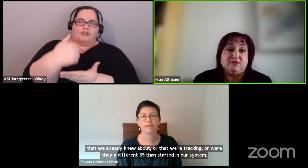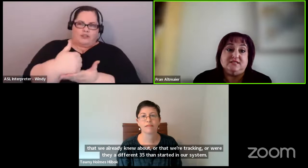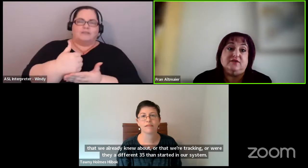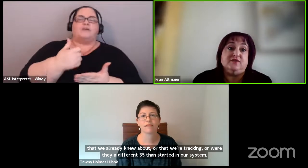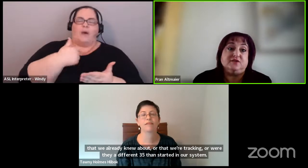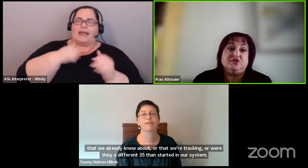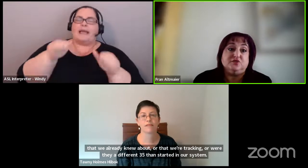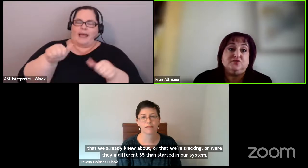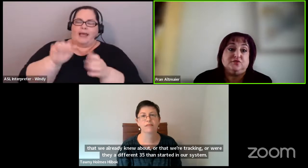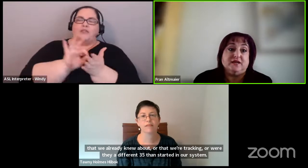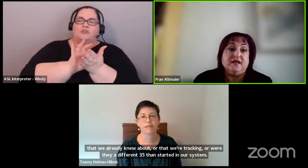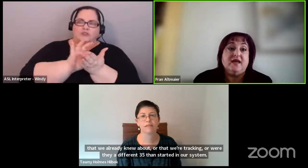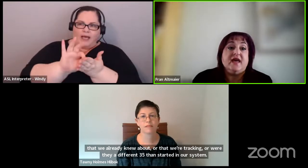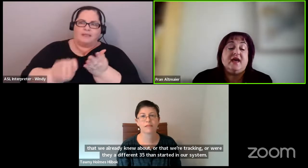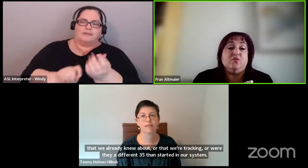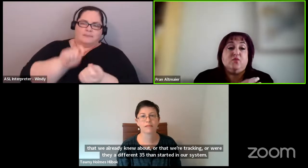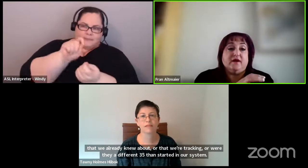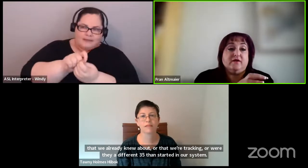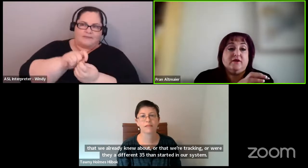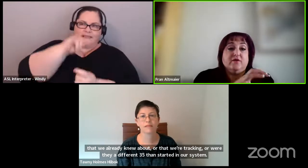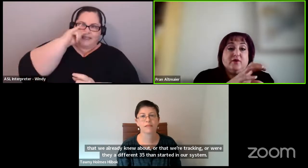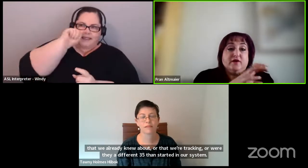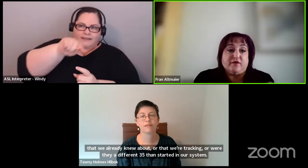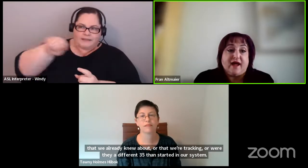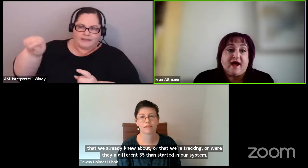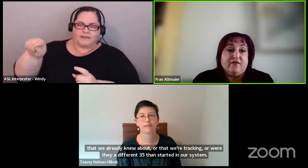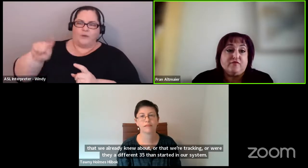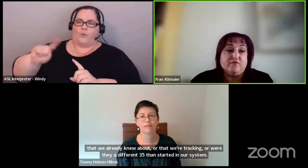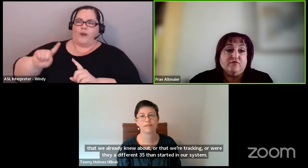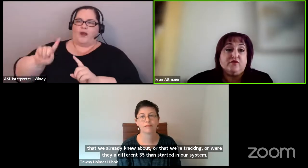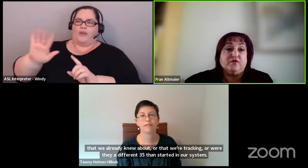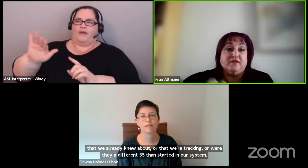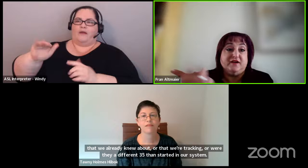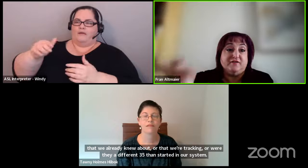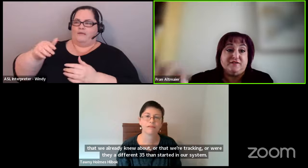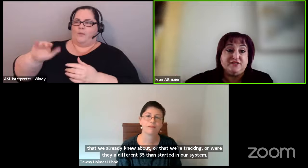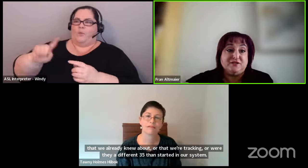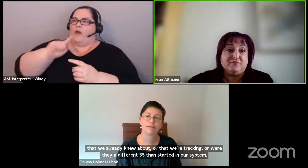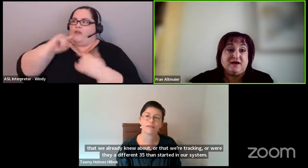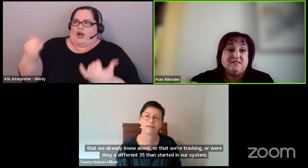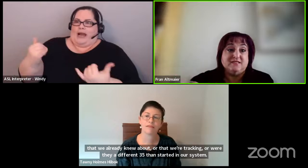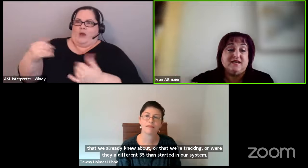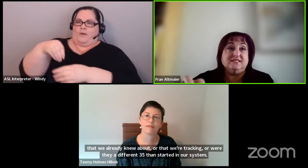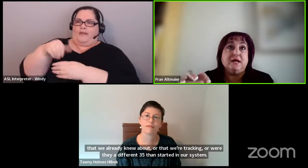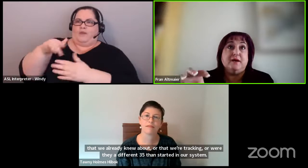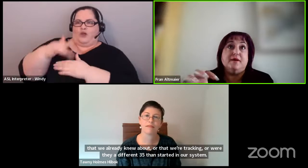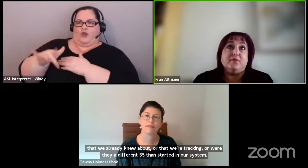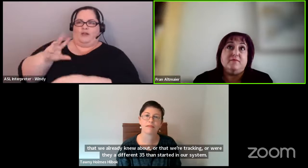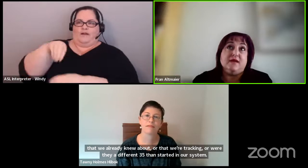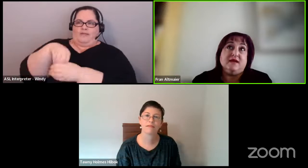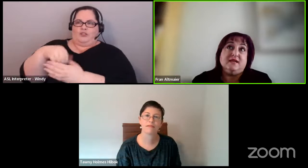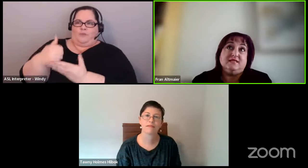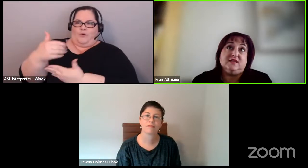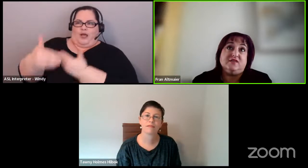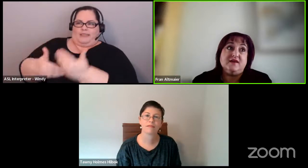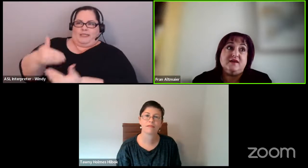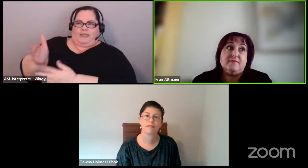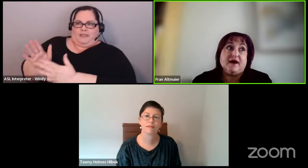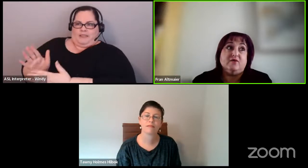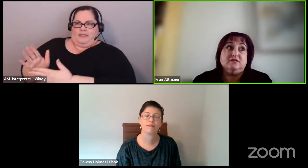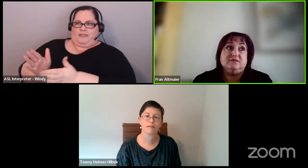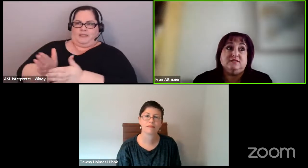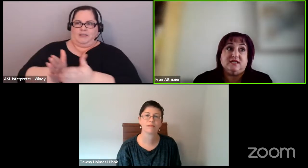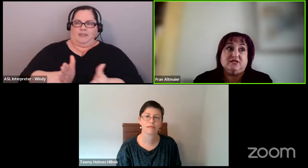track specific children and where they're at through the early intervention process. But we may need to